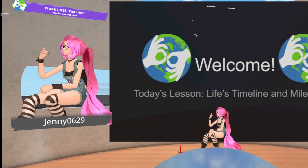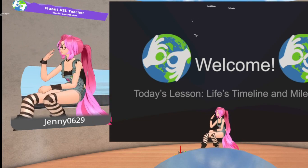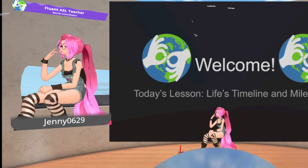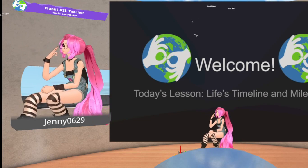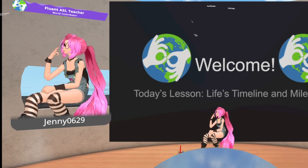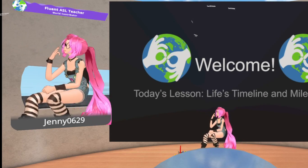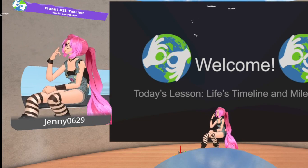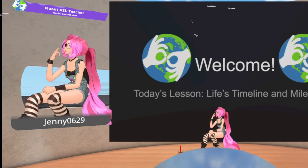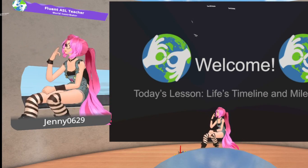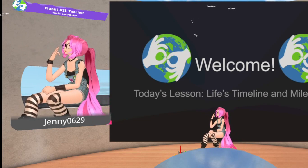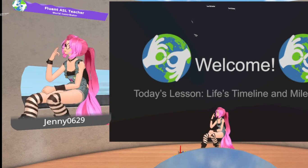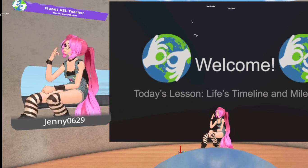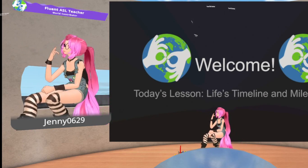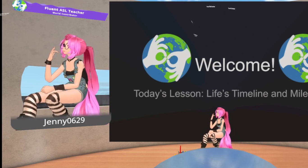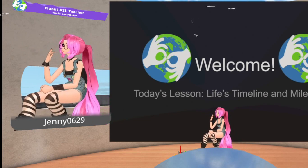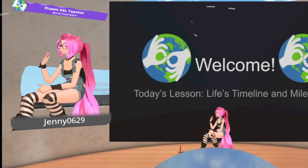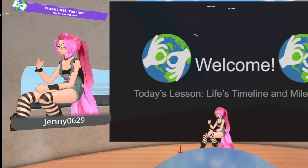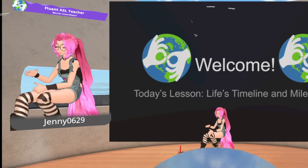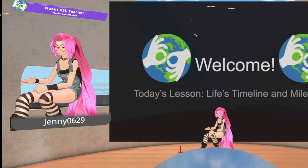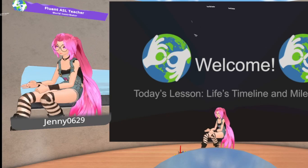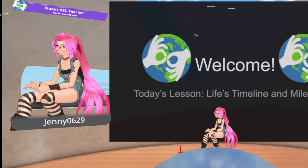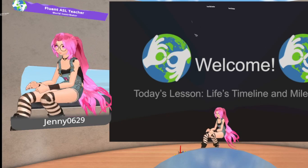you? And